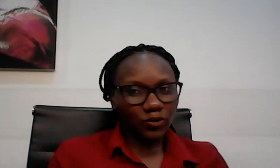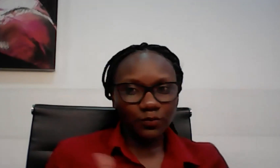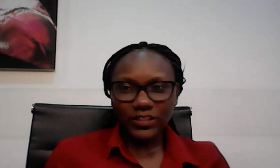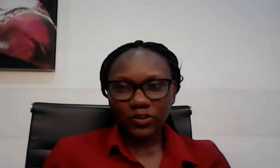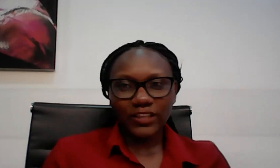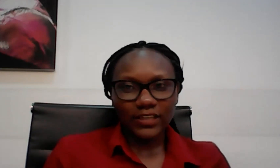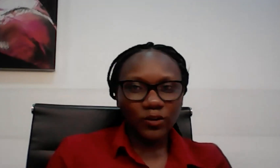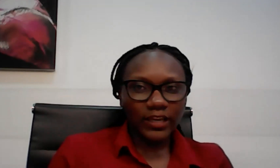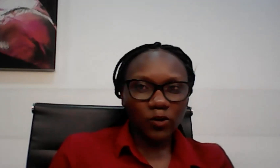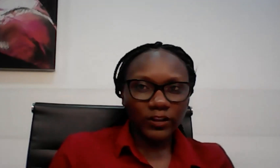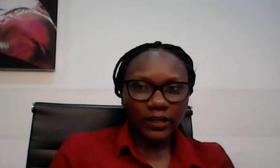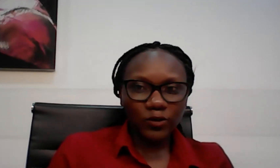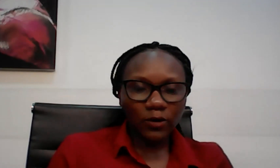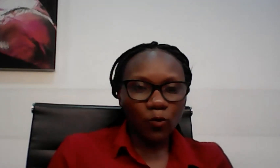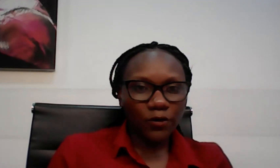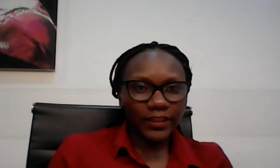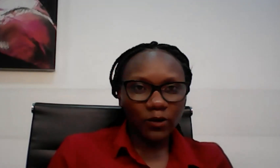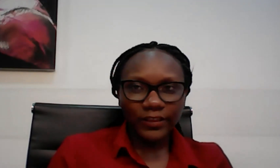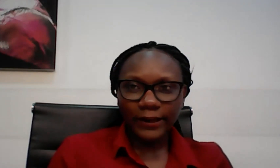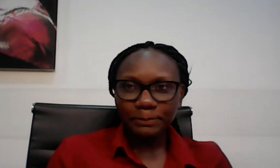If you are not, put it on